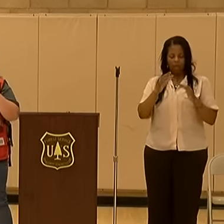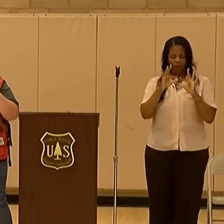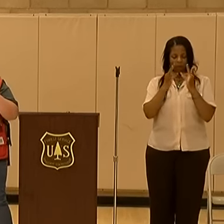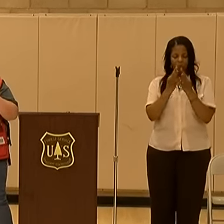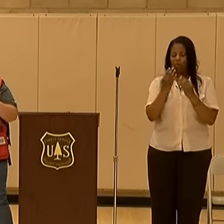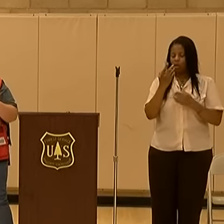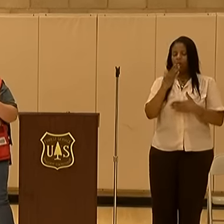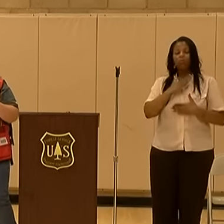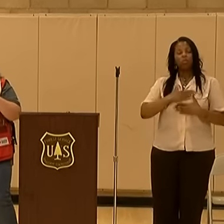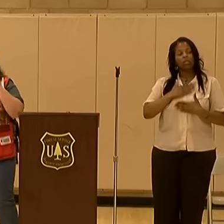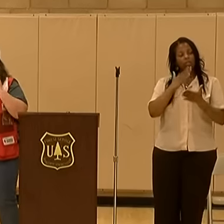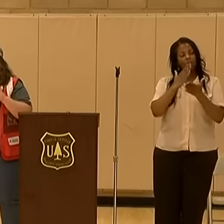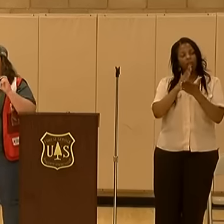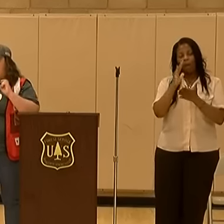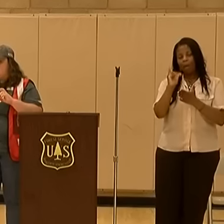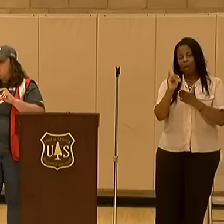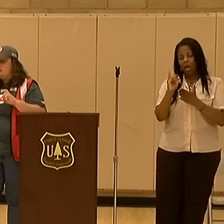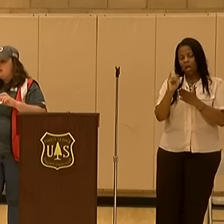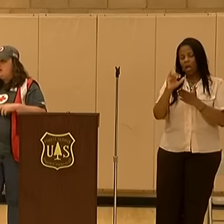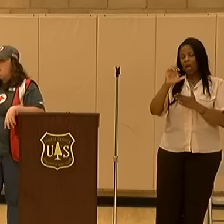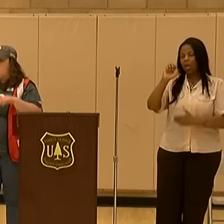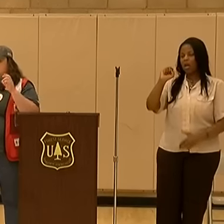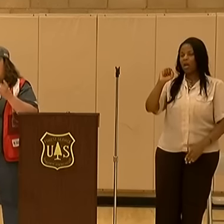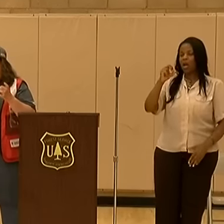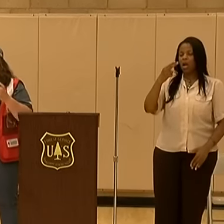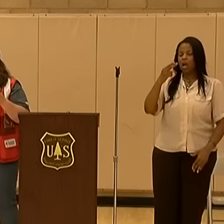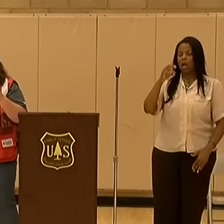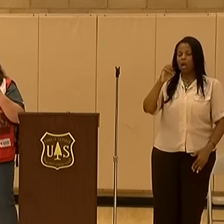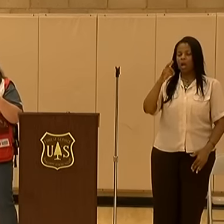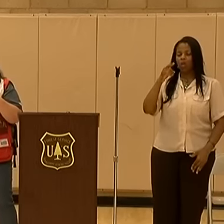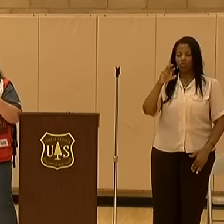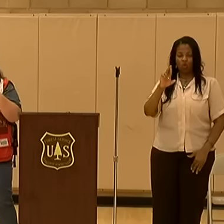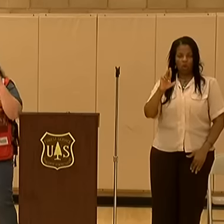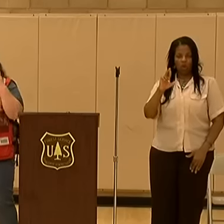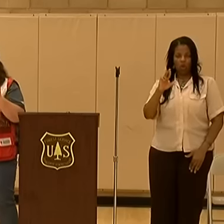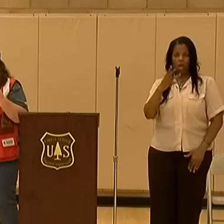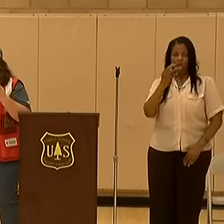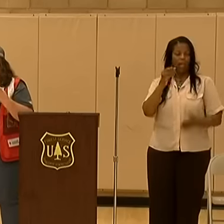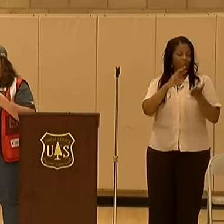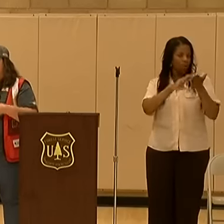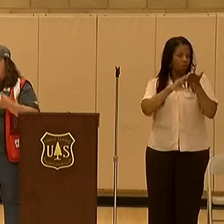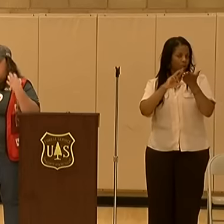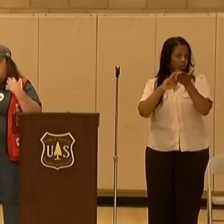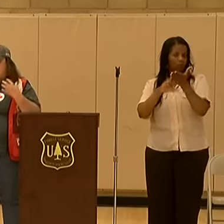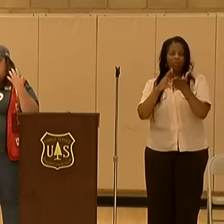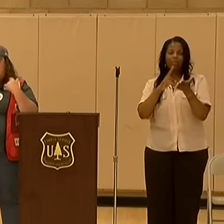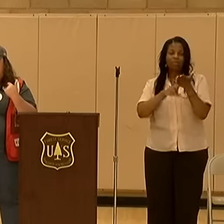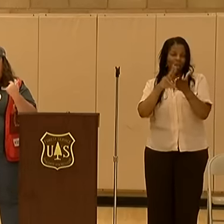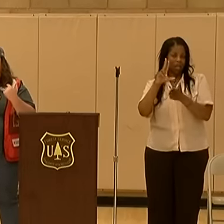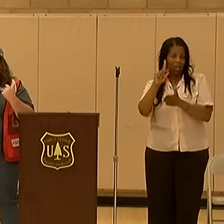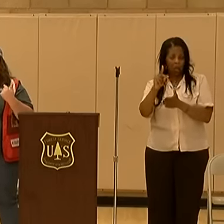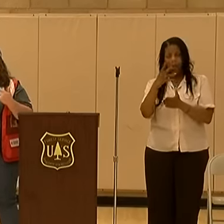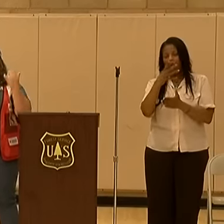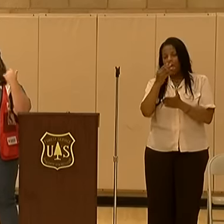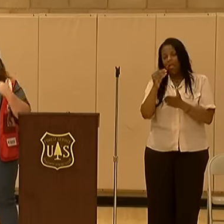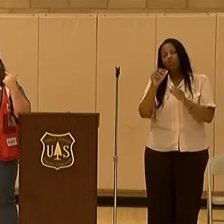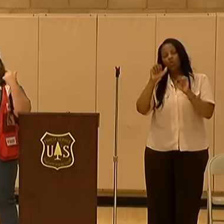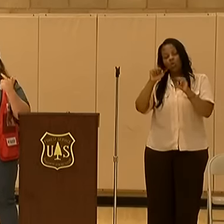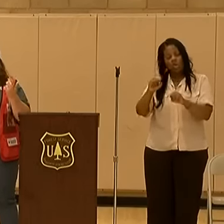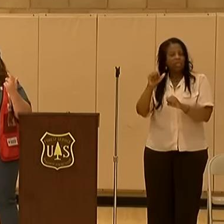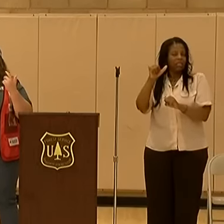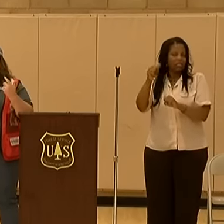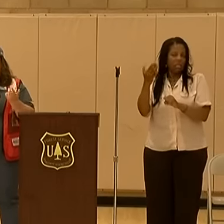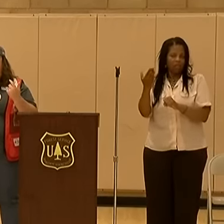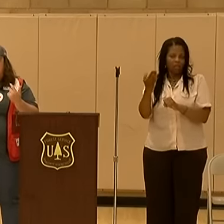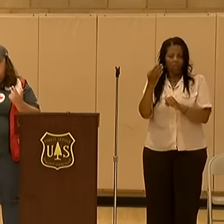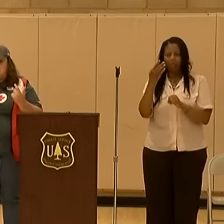stop by our shelter and get registered. And you're also welcome to hang out there, get information as we get it from the fire agencies. We're